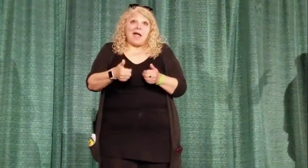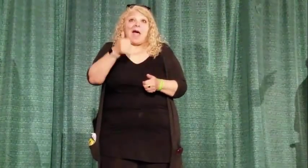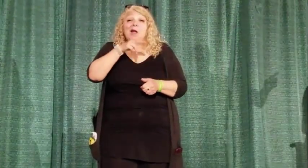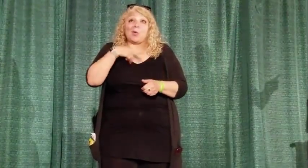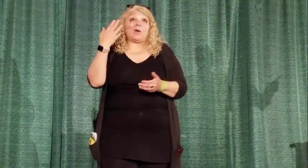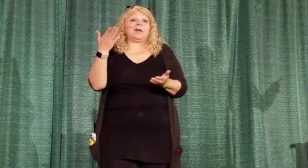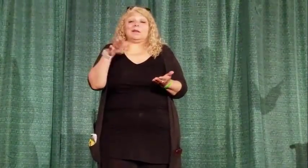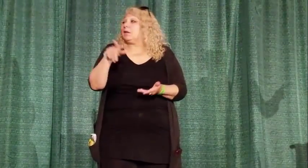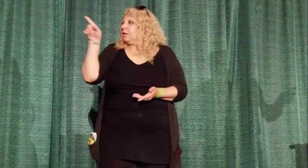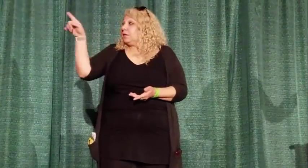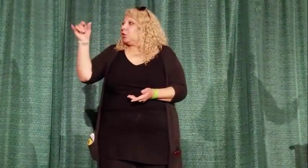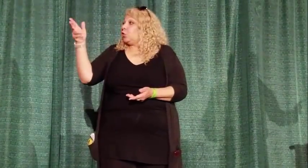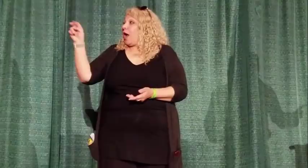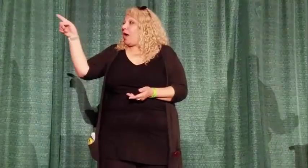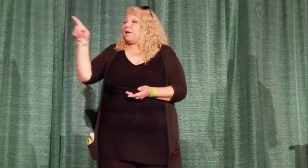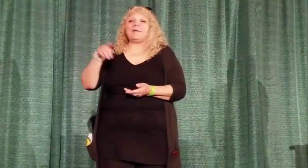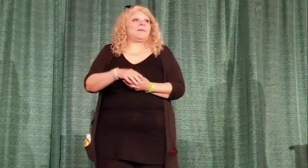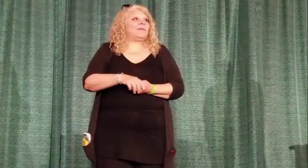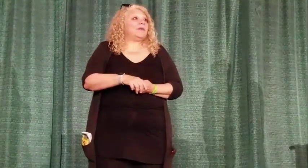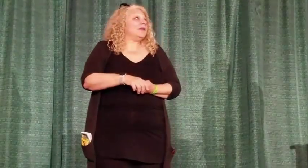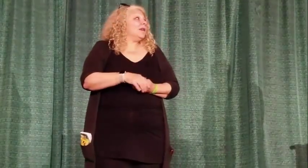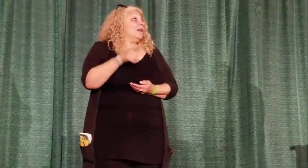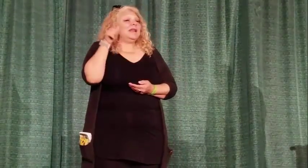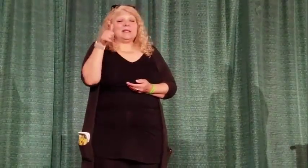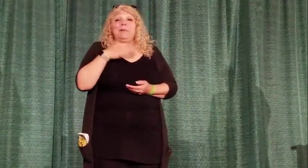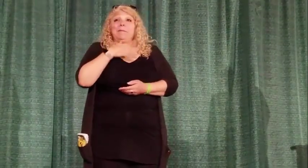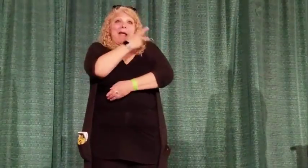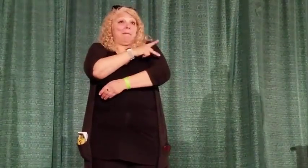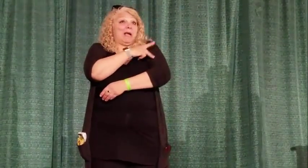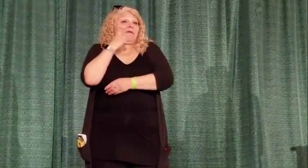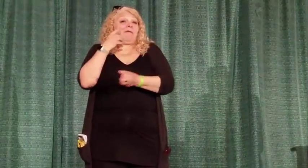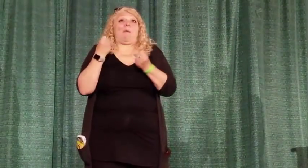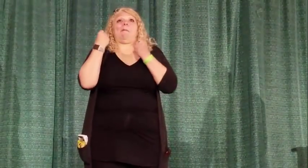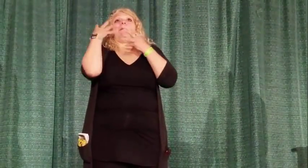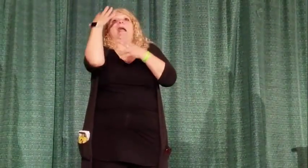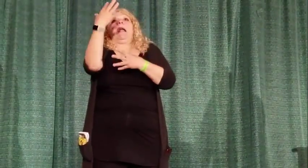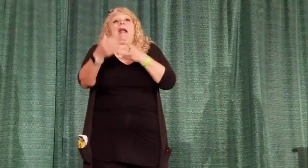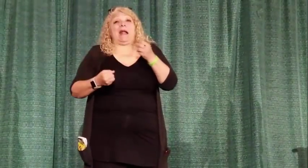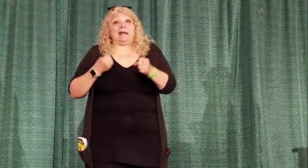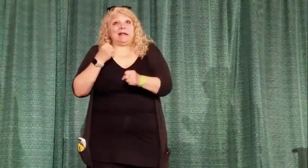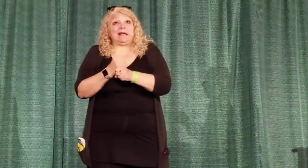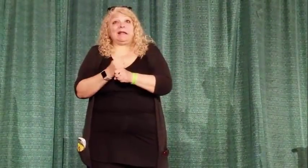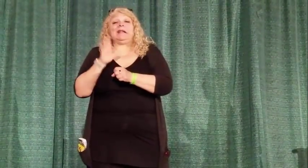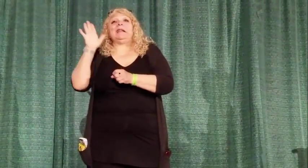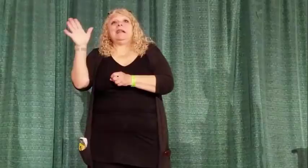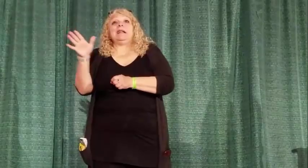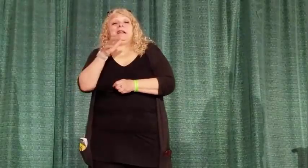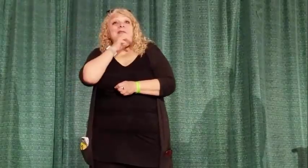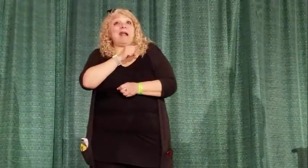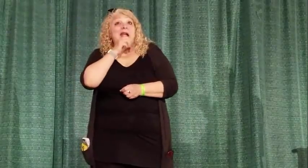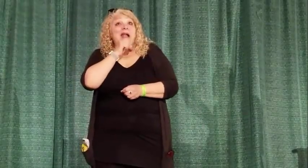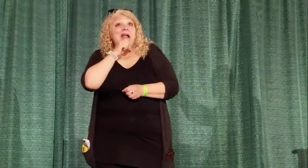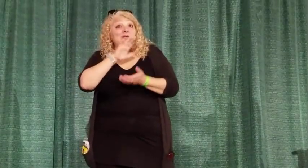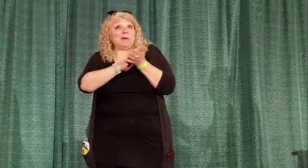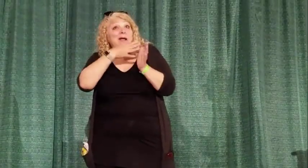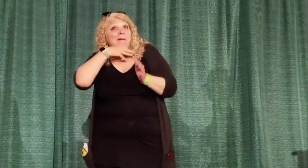John Pelikowski, of course, because been my patient for so many years. And as he gets older, does his blood pressure rise with aging? No, his blood pressure went